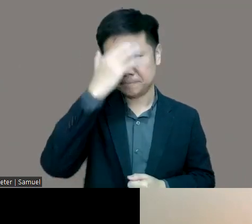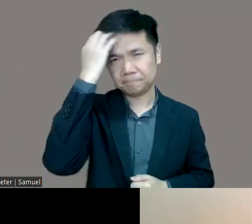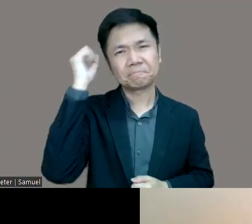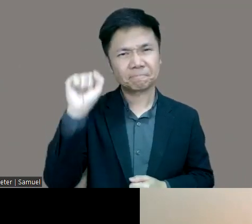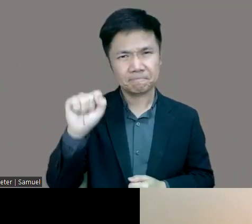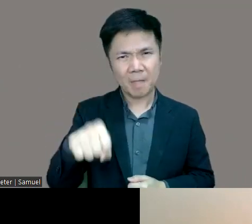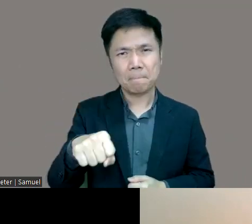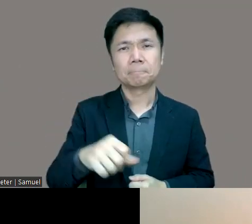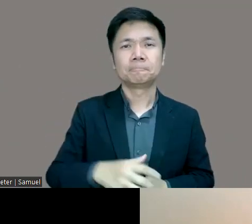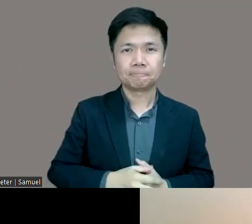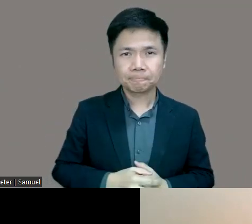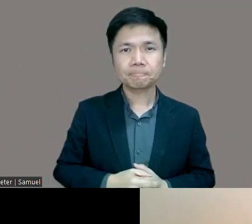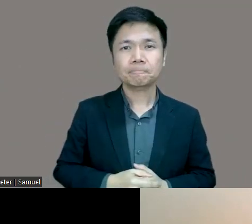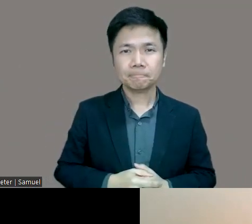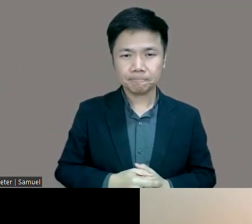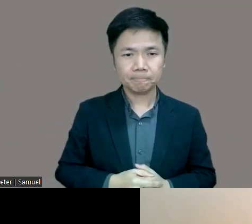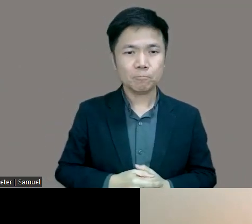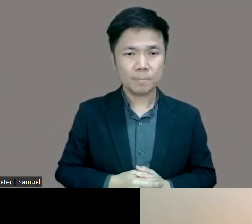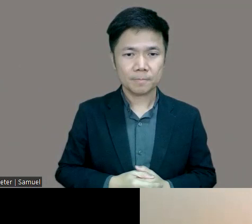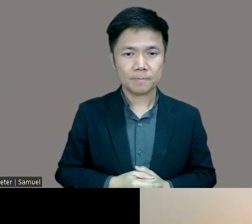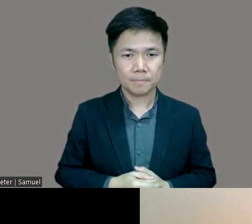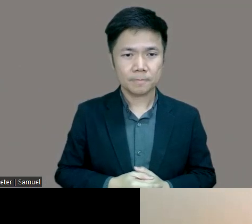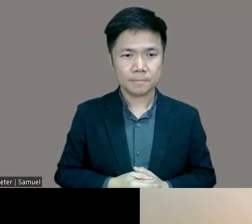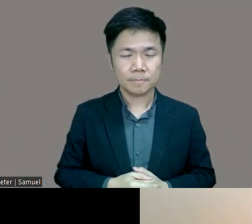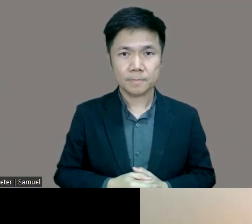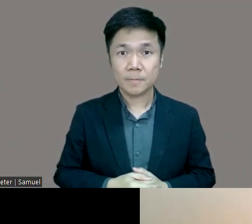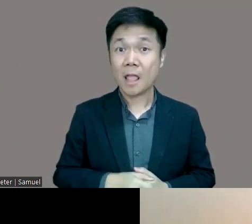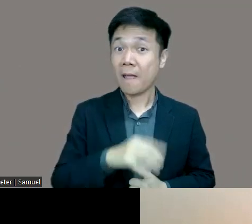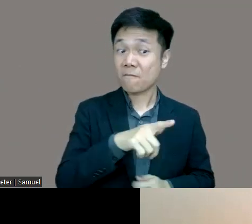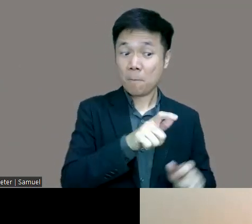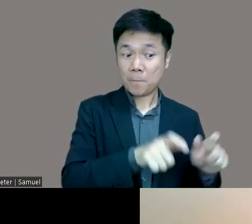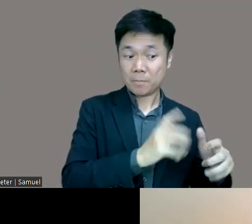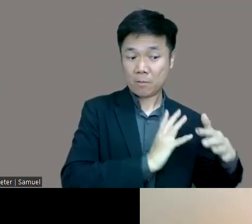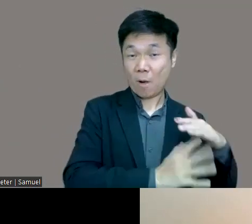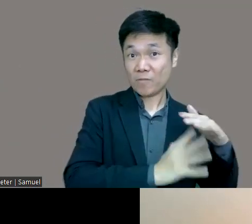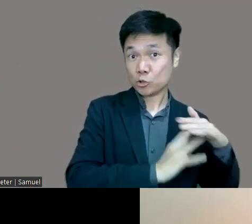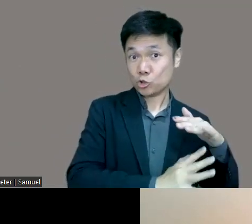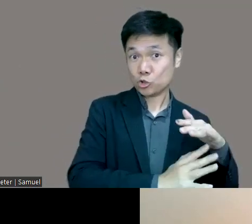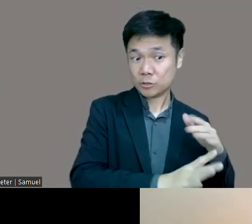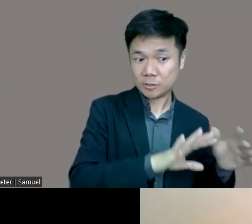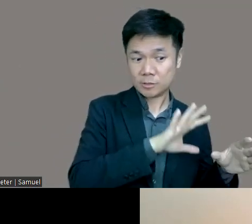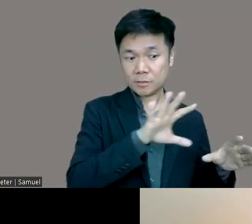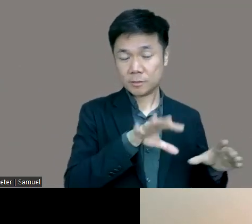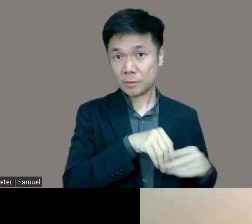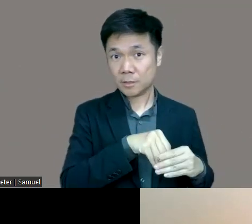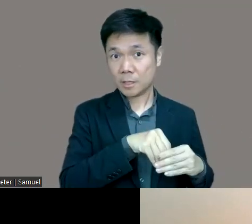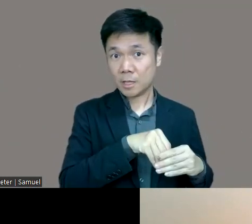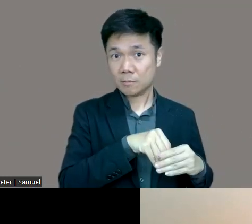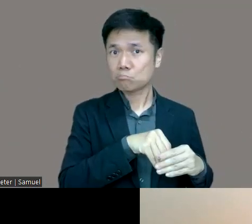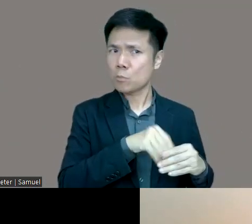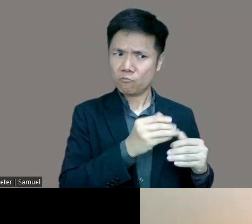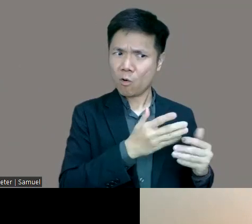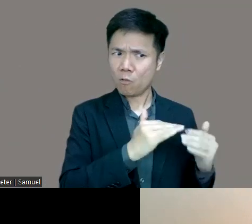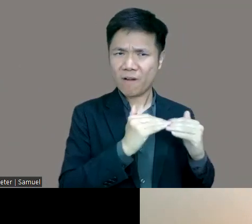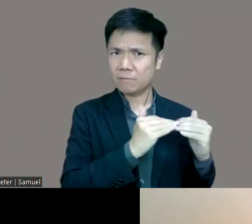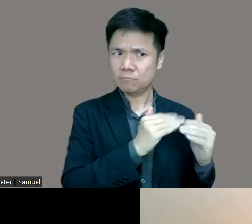measures to support inclusion of refugees with and without disabilities are